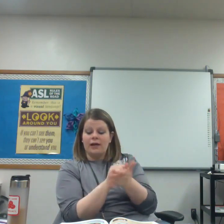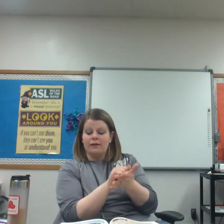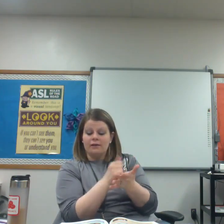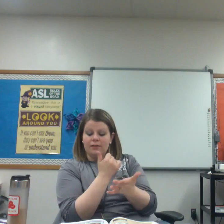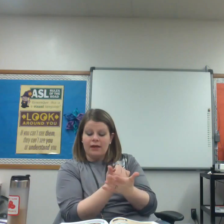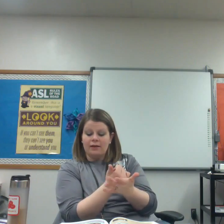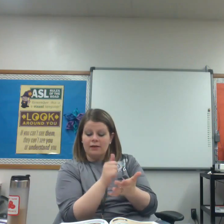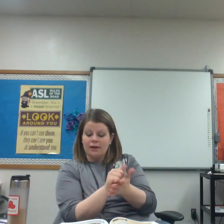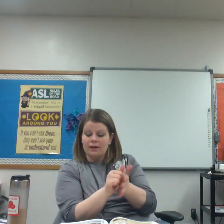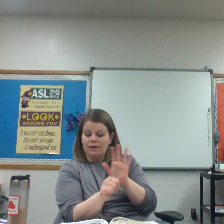A.